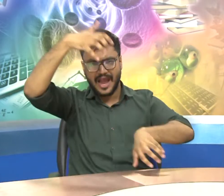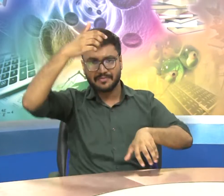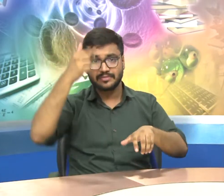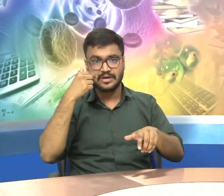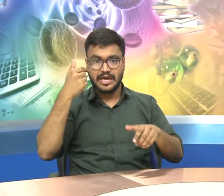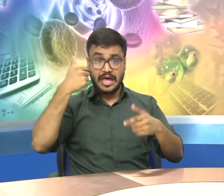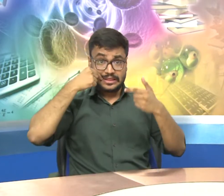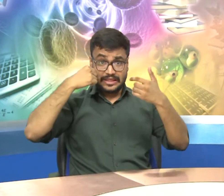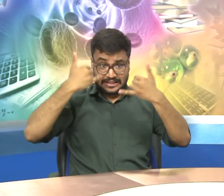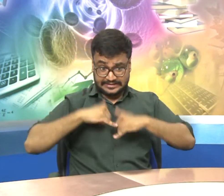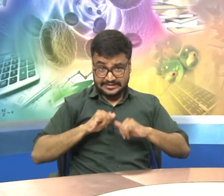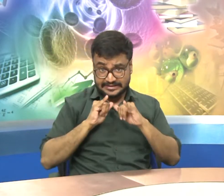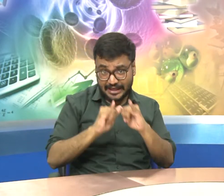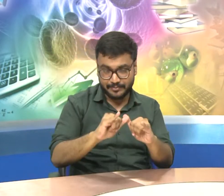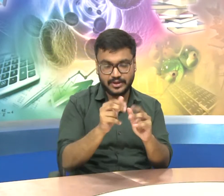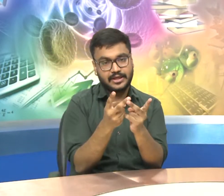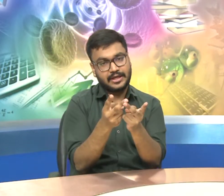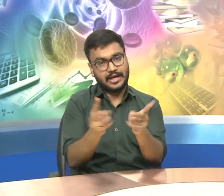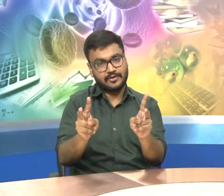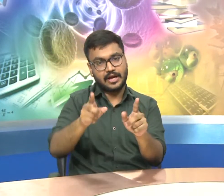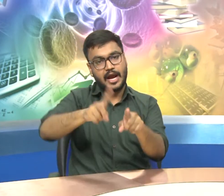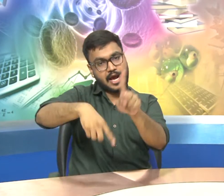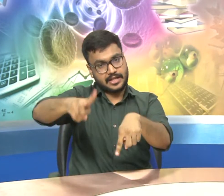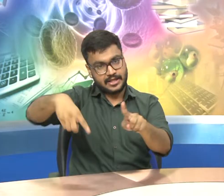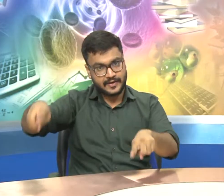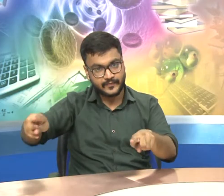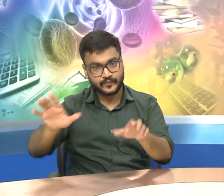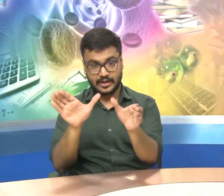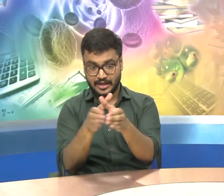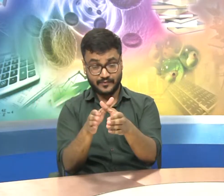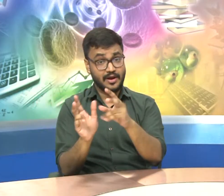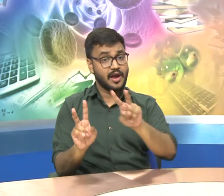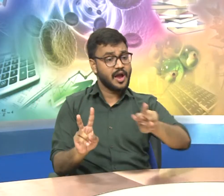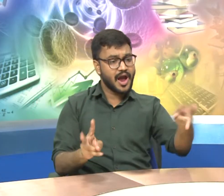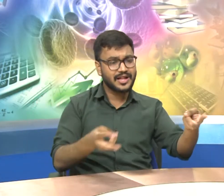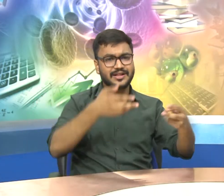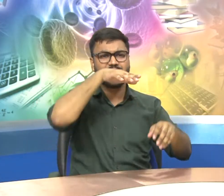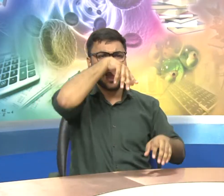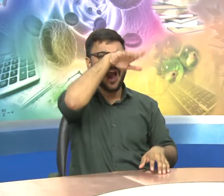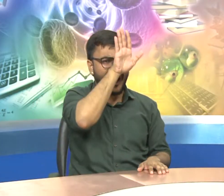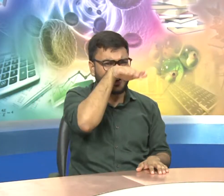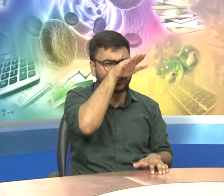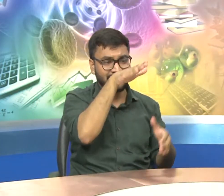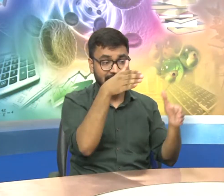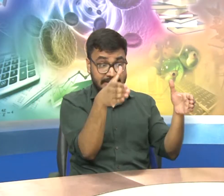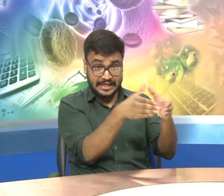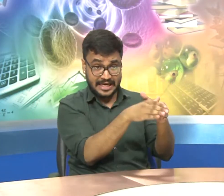And some variations are inherited by the next generation.